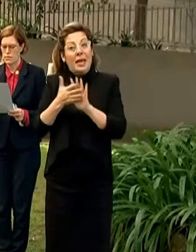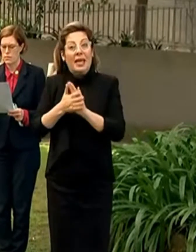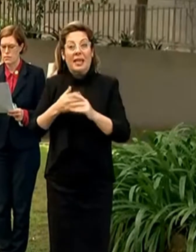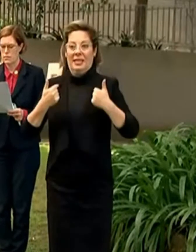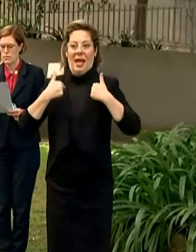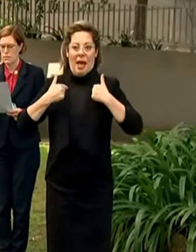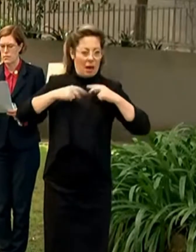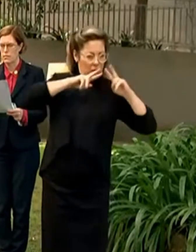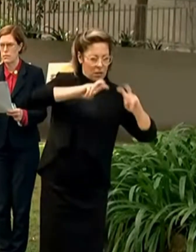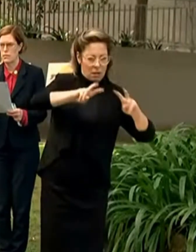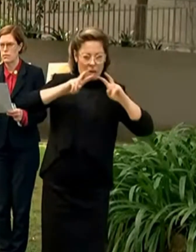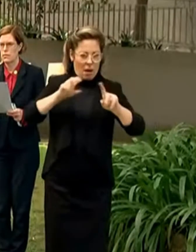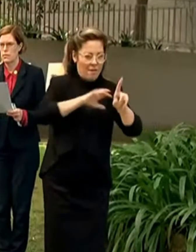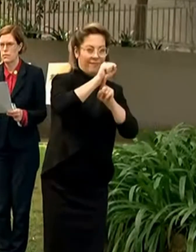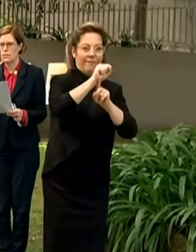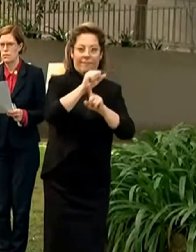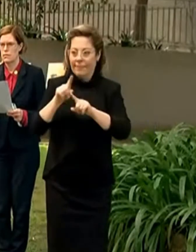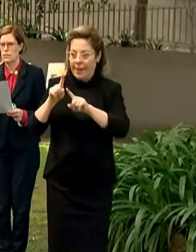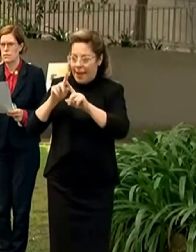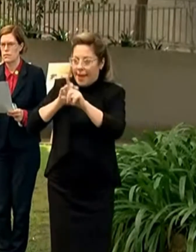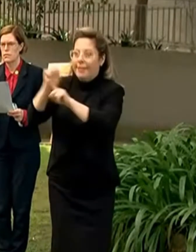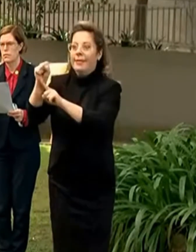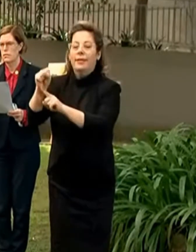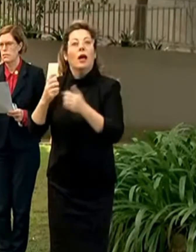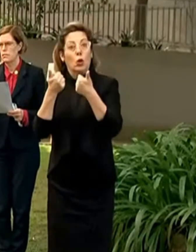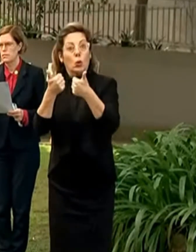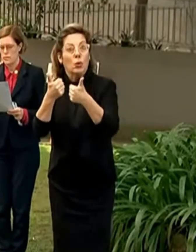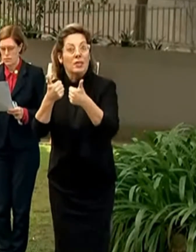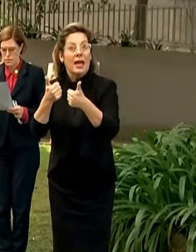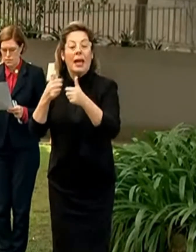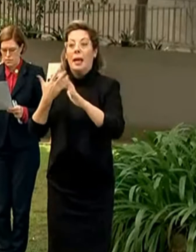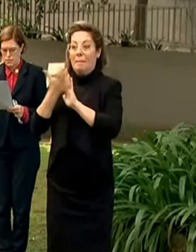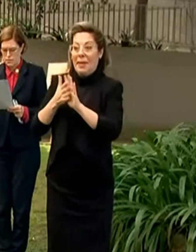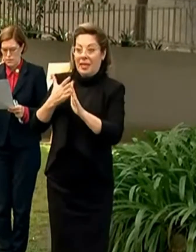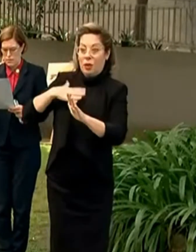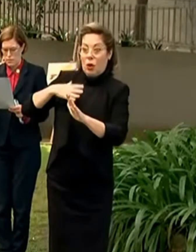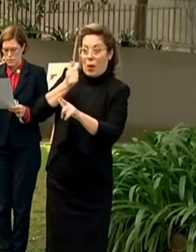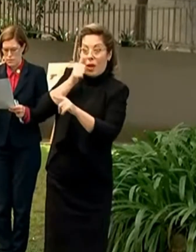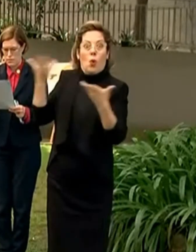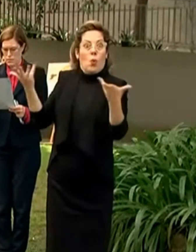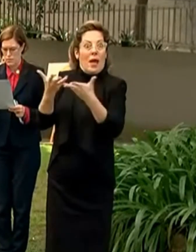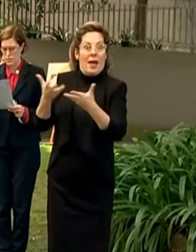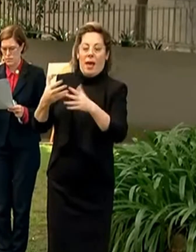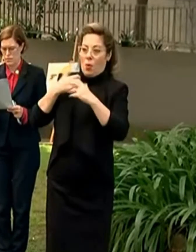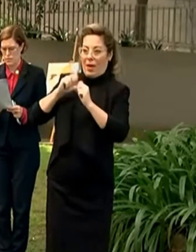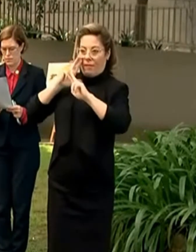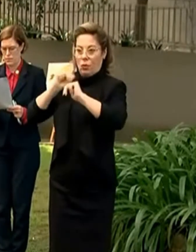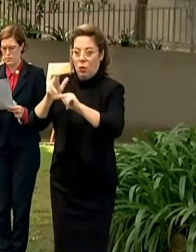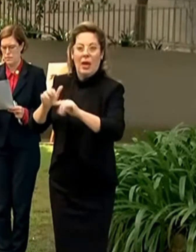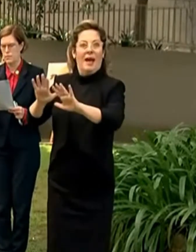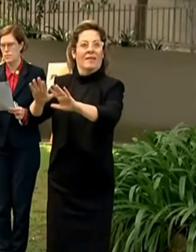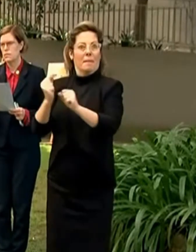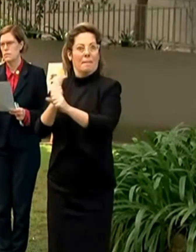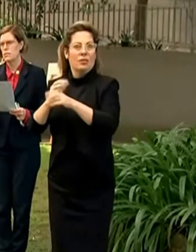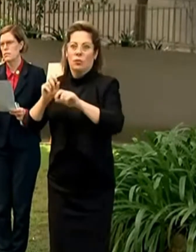to the community almost immediately. As soon as the health detectives work out that a case or a suspected case has been exposed at a particular